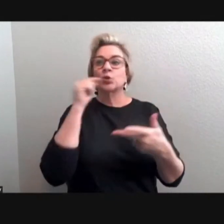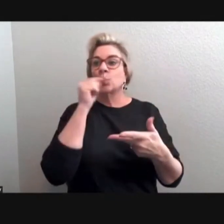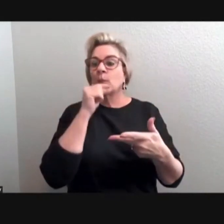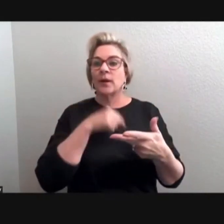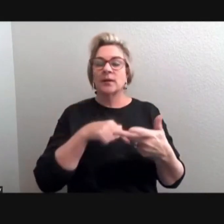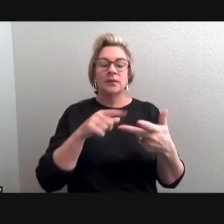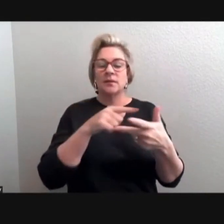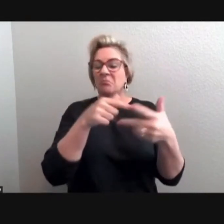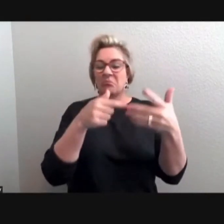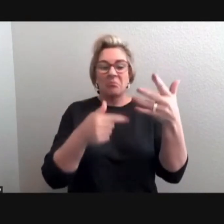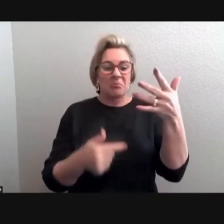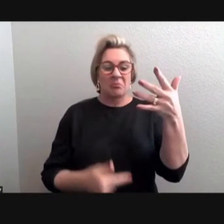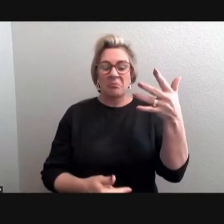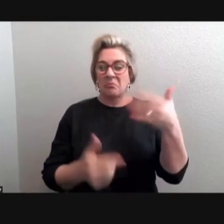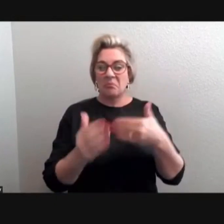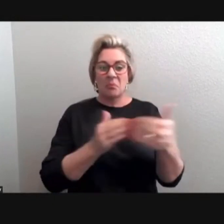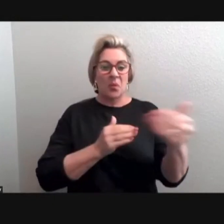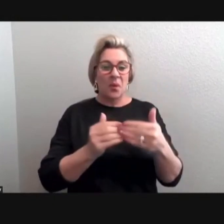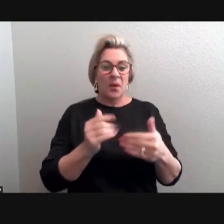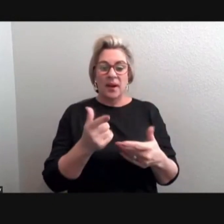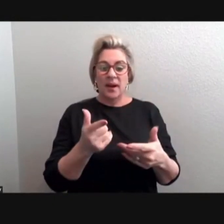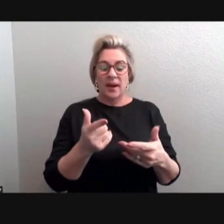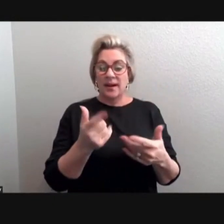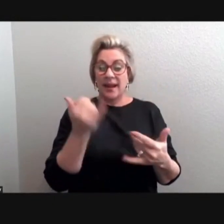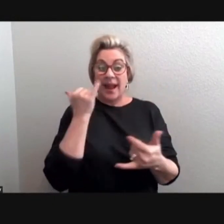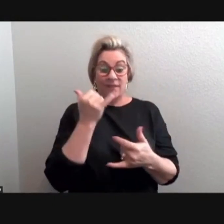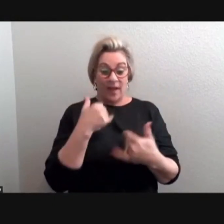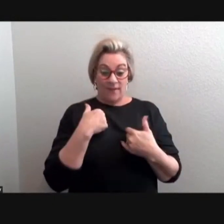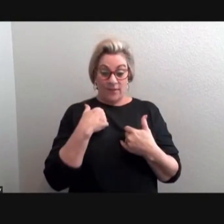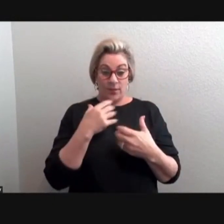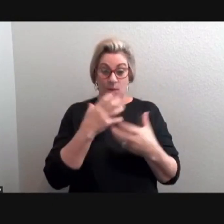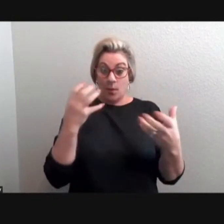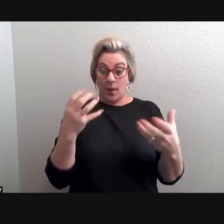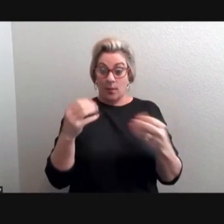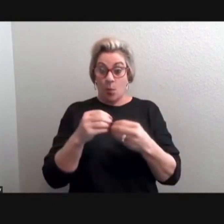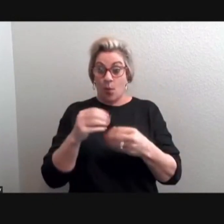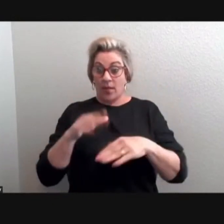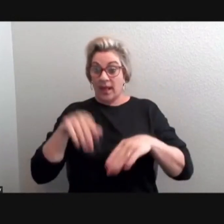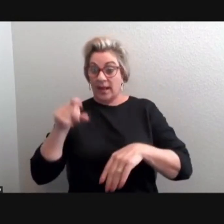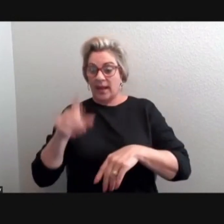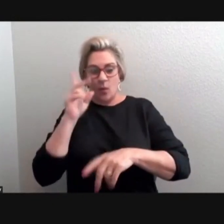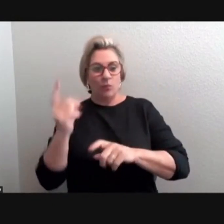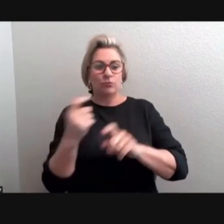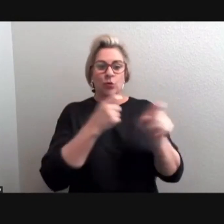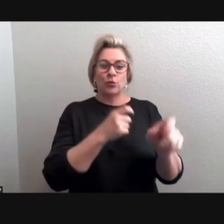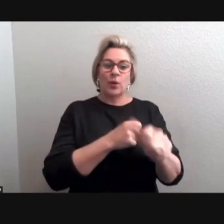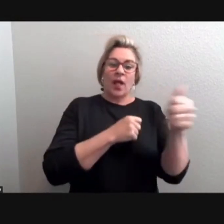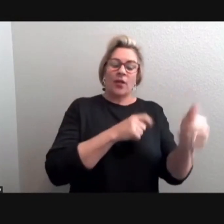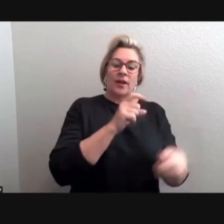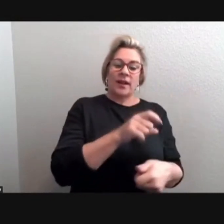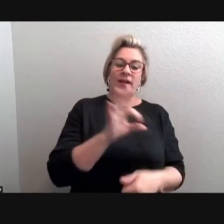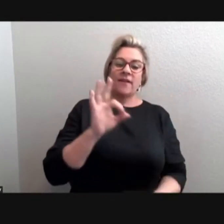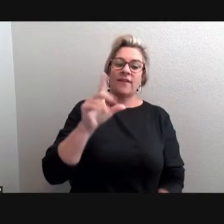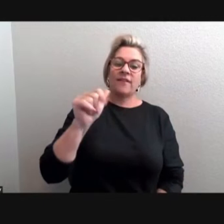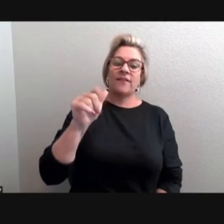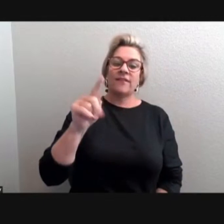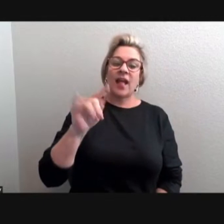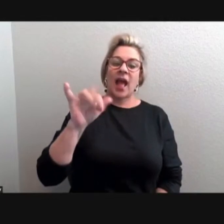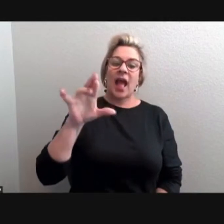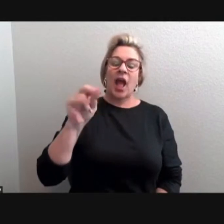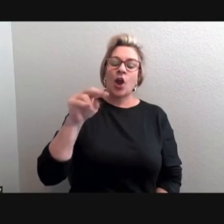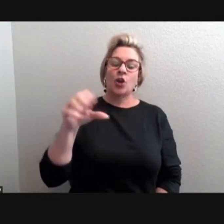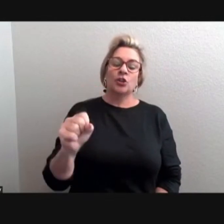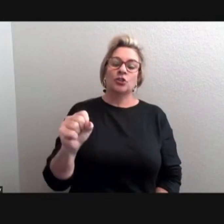toothbrushes, and by the way, if there's more than is needed, they will certainly be donated to those in need. That's at Flatirons Crossing Mall, the